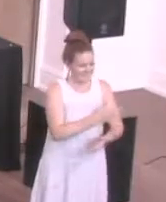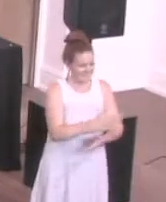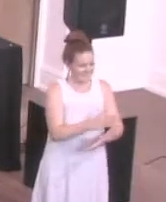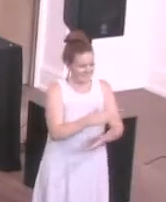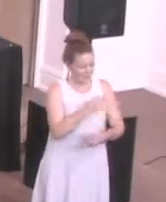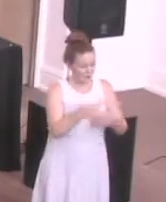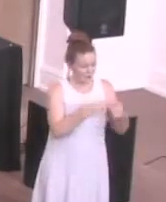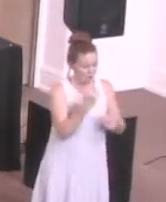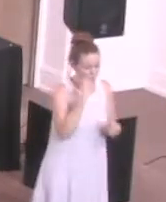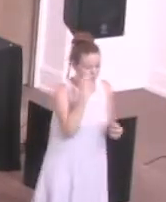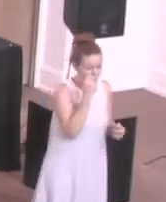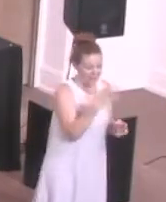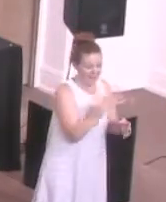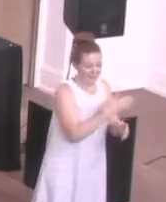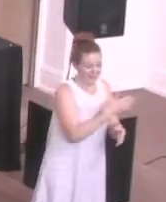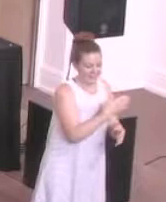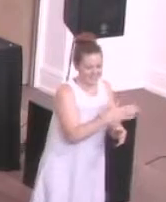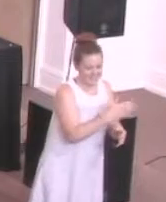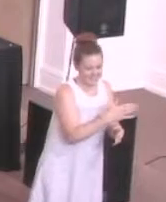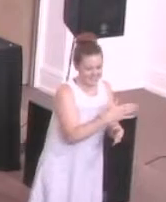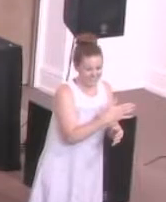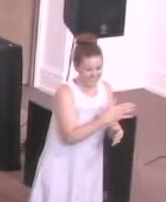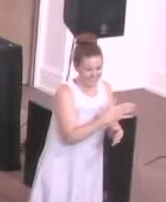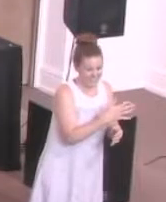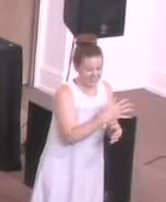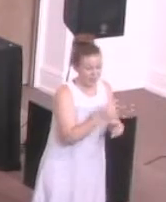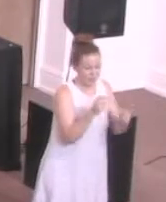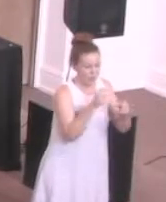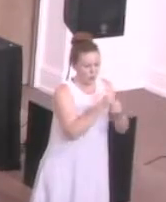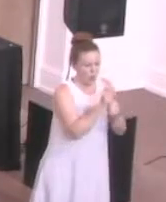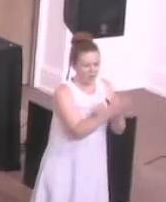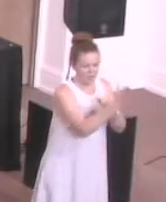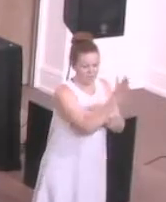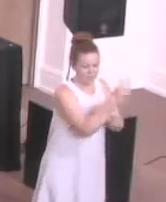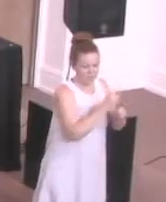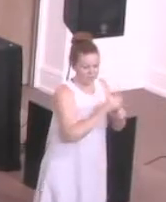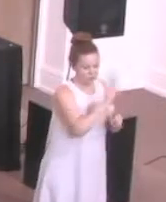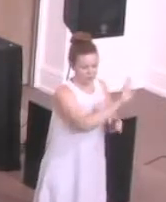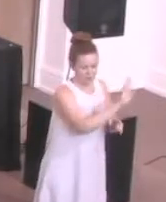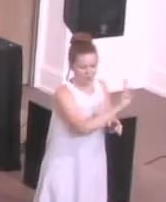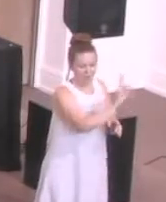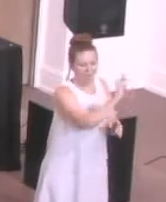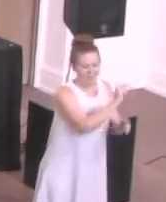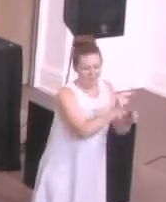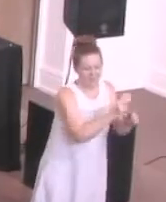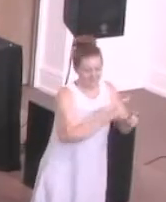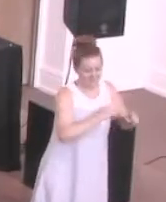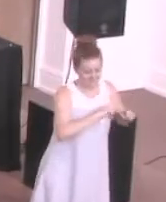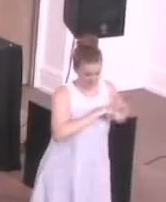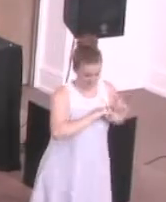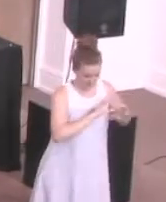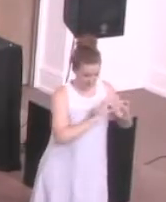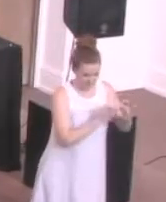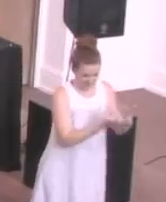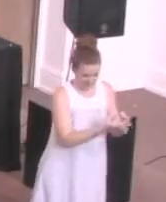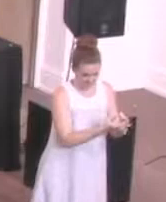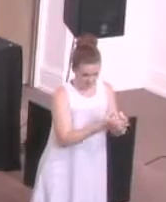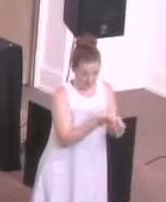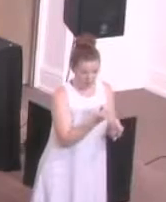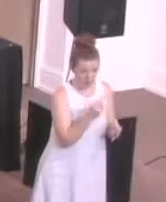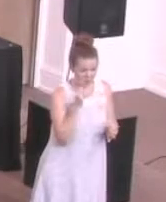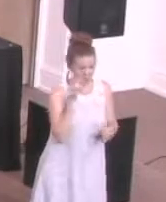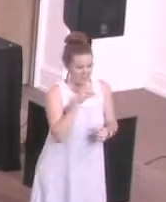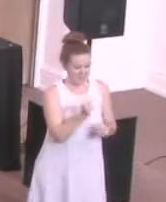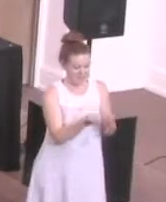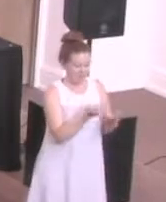going home, and they're singing the Word of God to their unsaved families. So what this man and his family do are amazing. So I'm